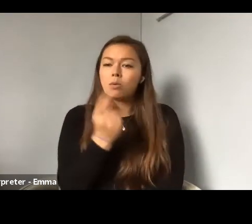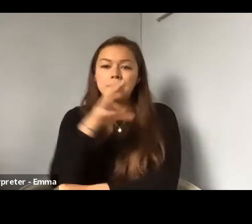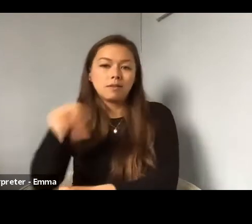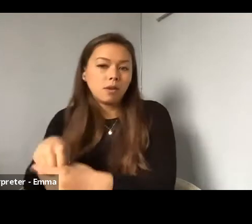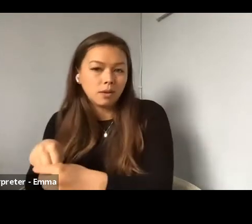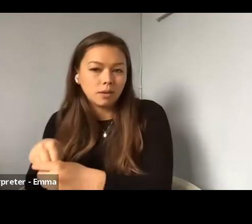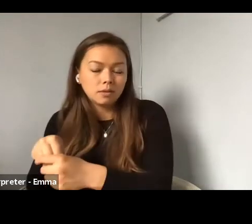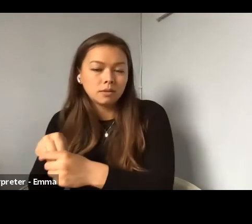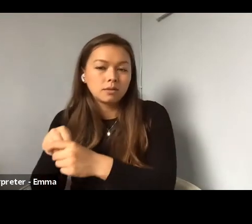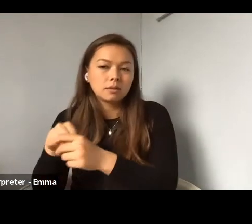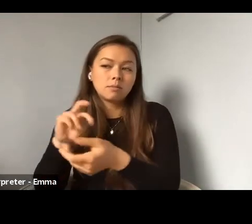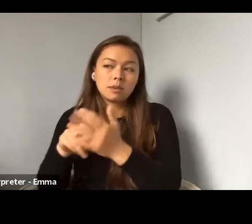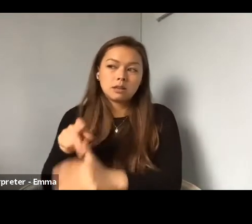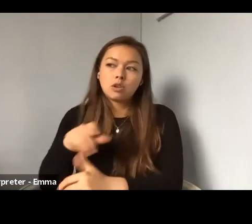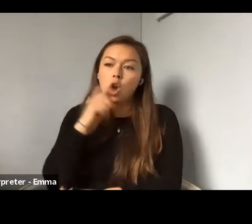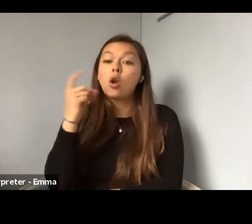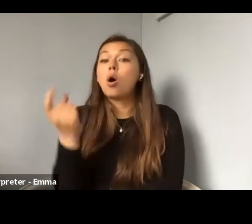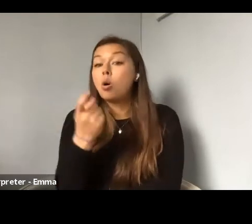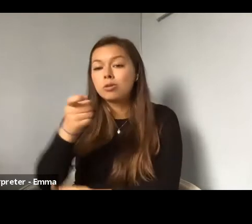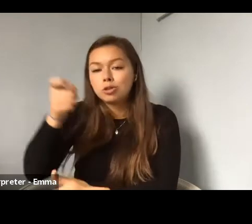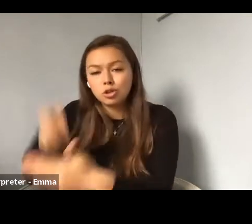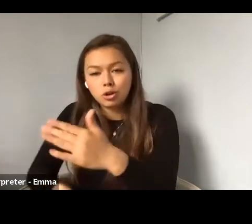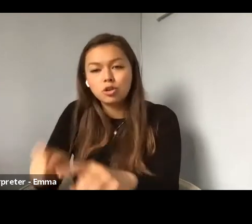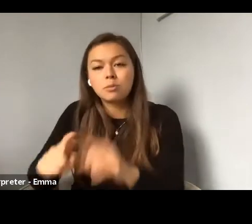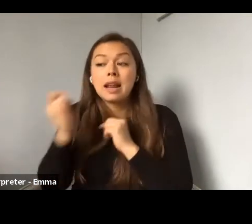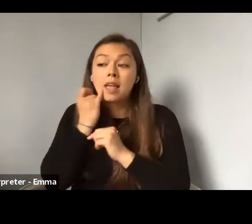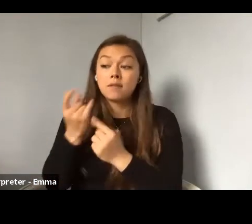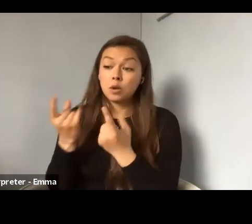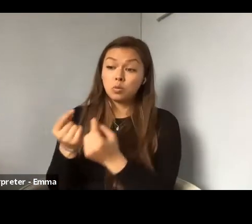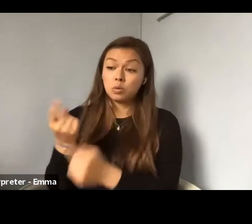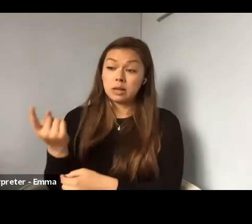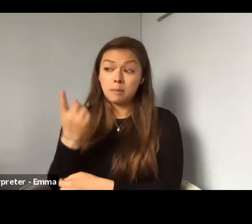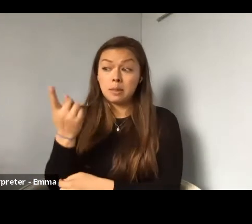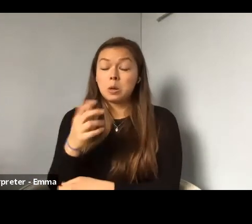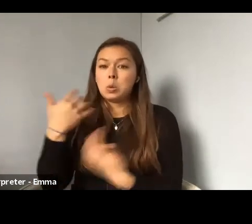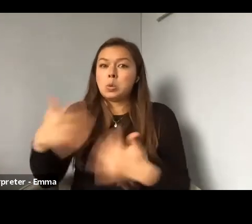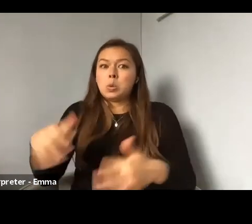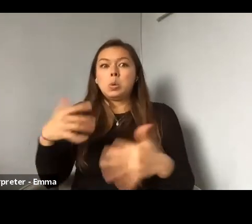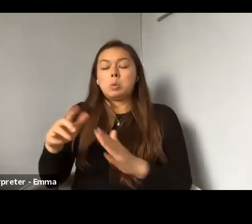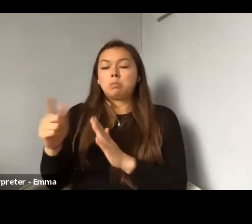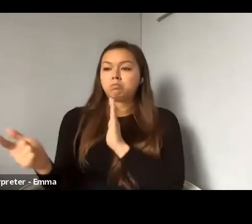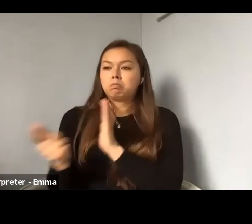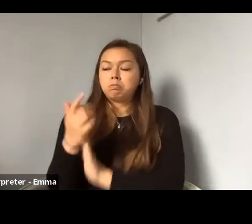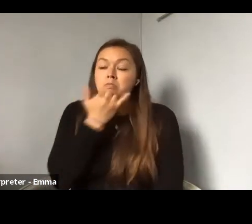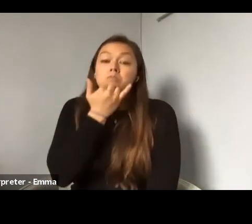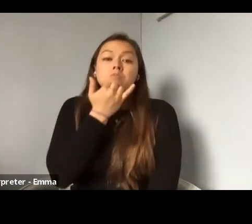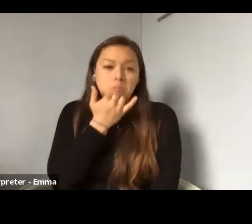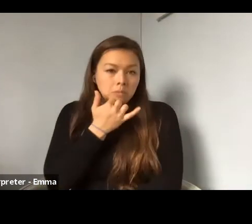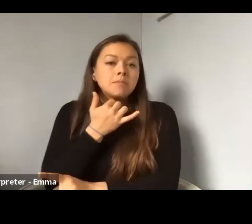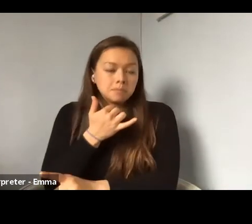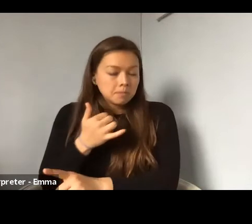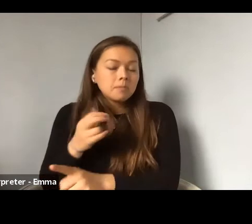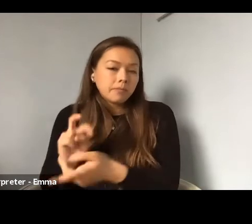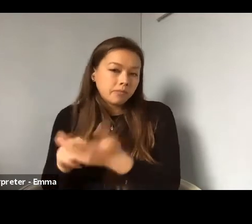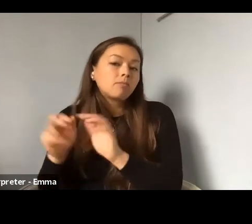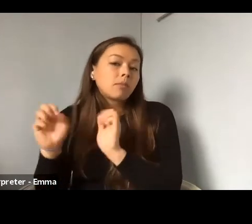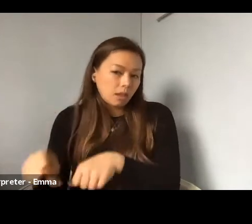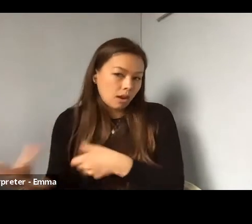person can still access our services. And then the final piece is that participation has to be voluntary on the part of the